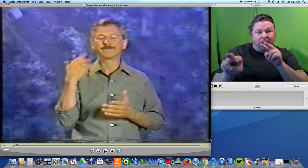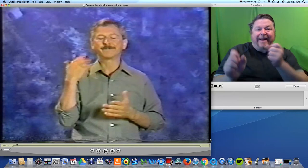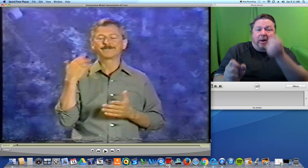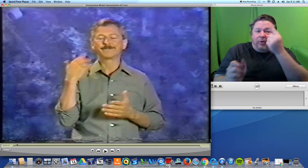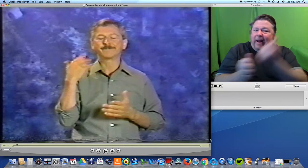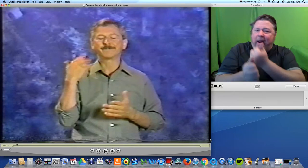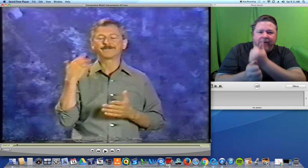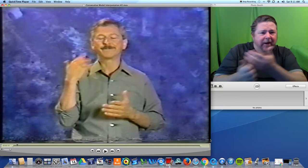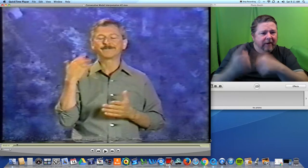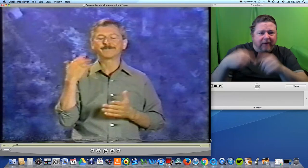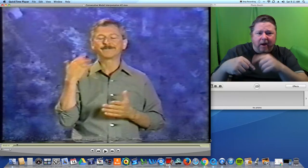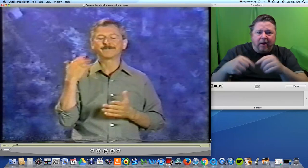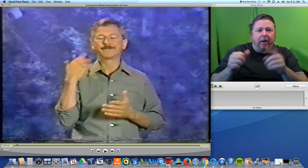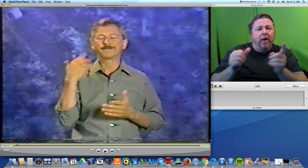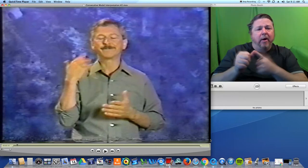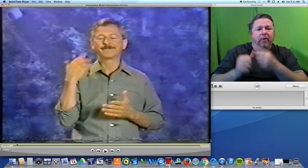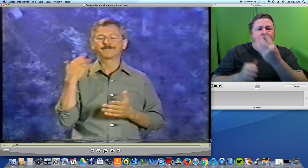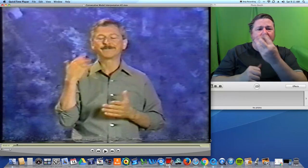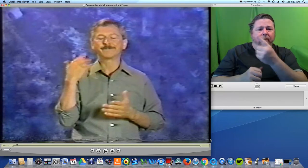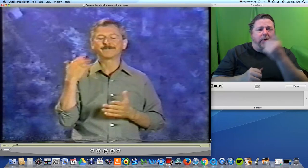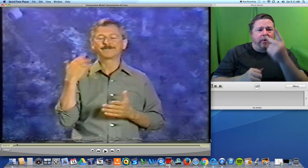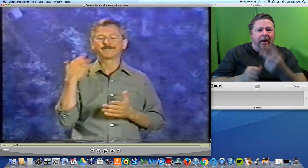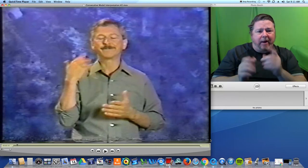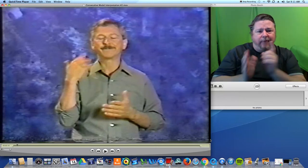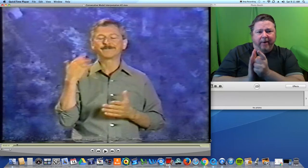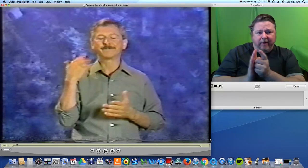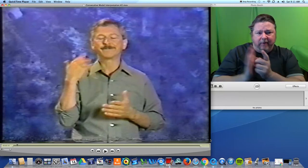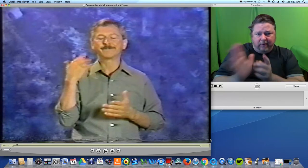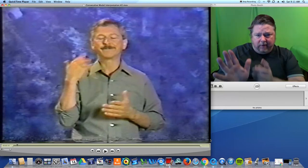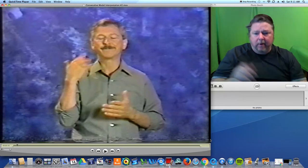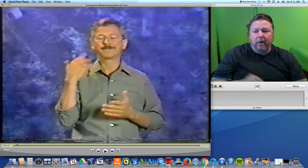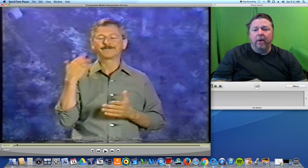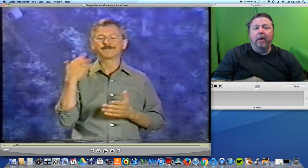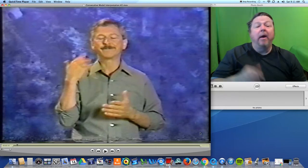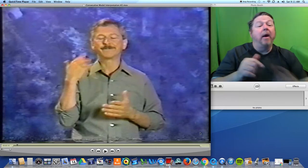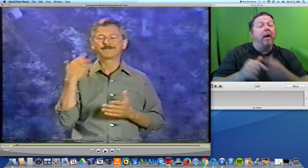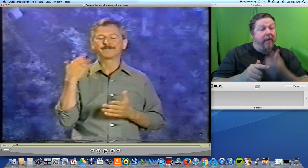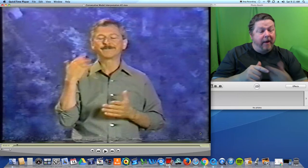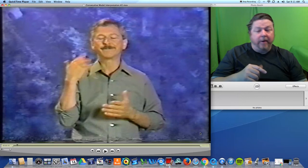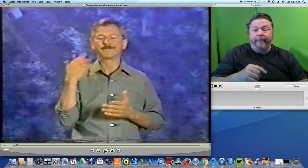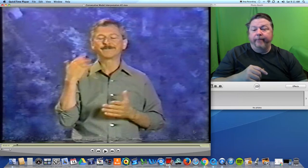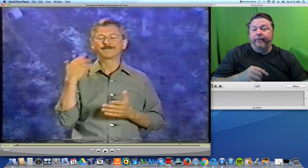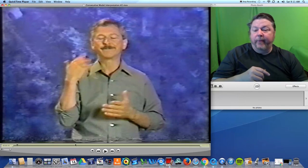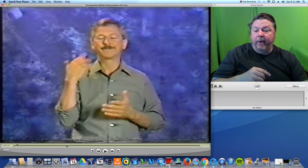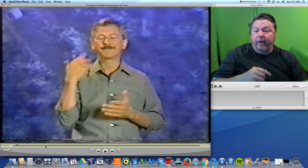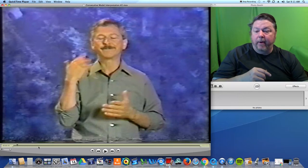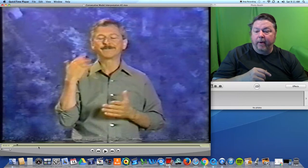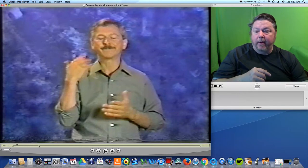Watch and understand everything he's signing in the first 4.5 minutes. Then,